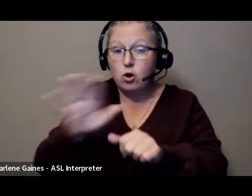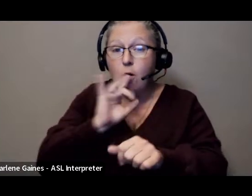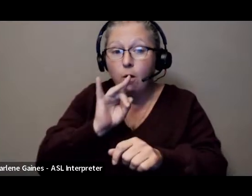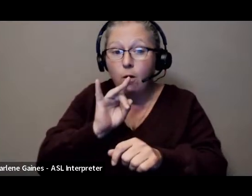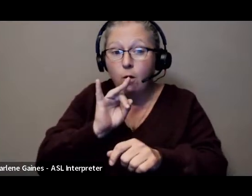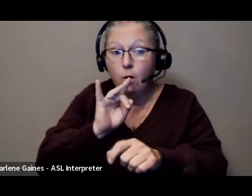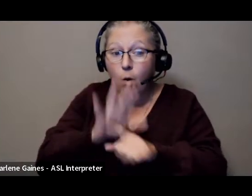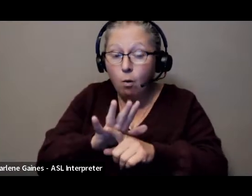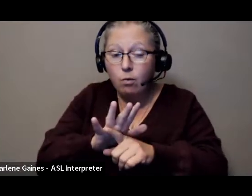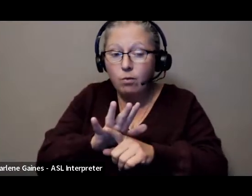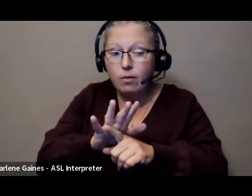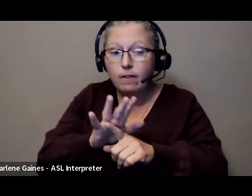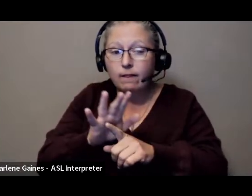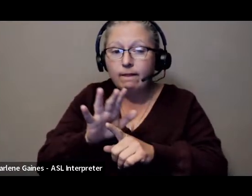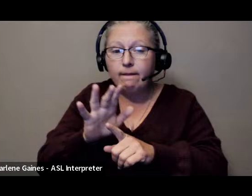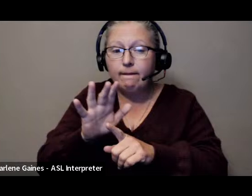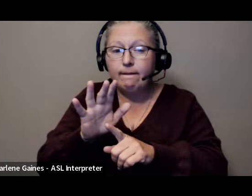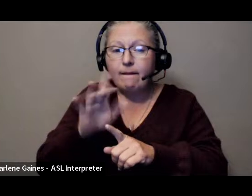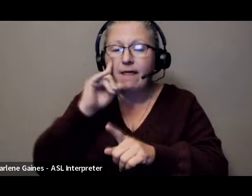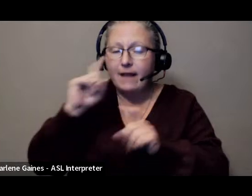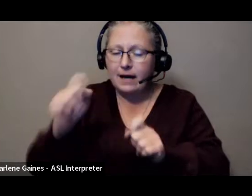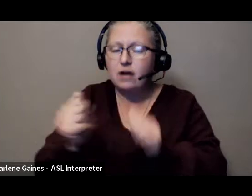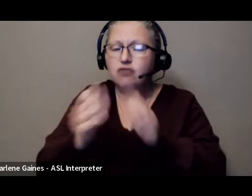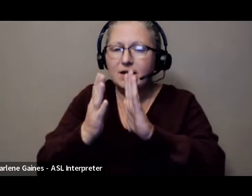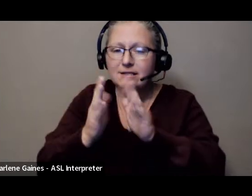it should be addressed.